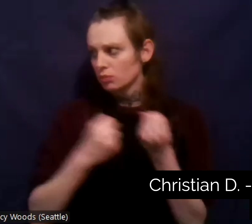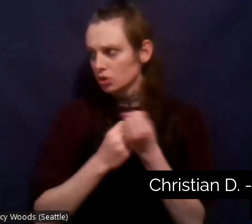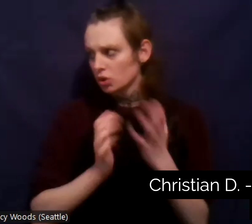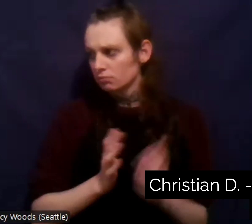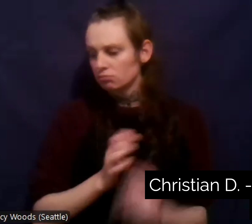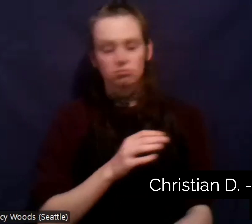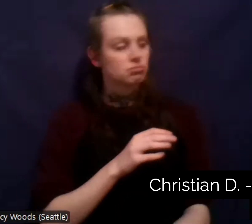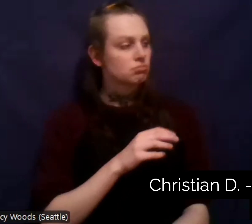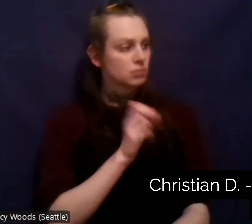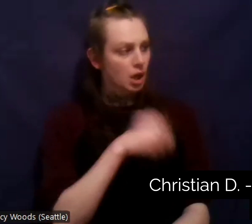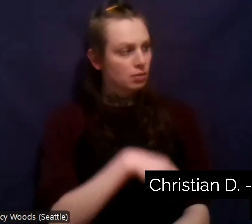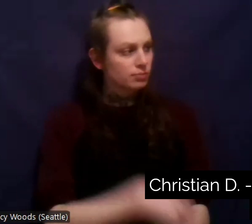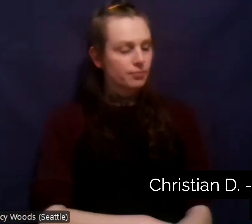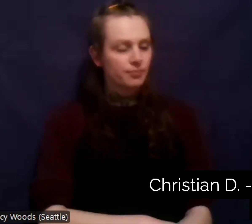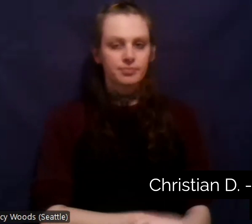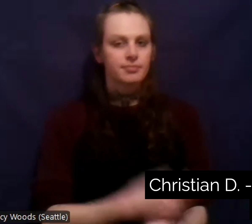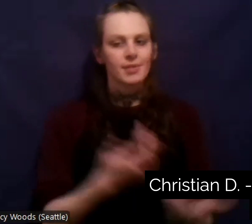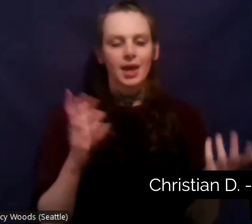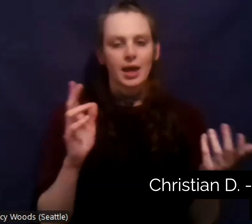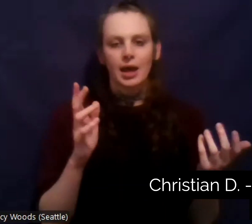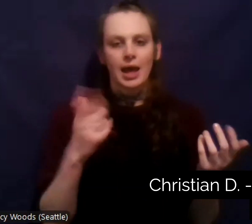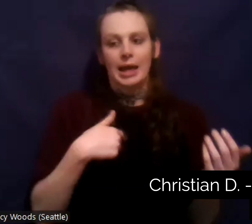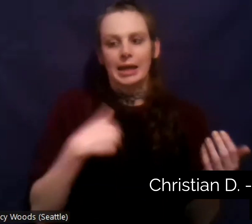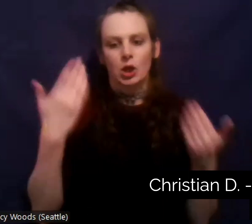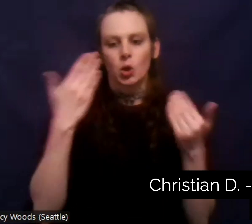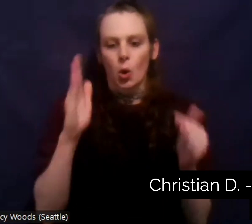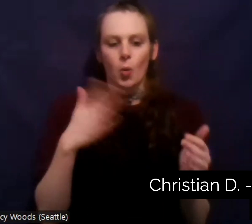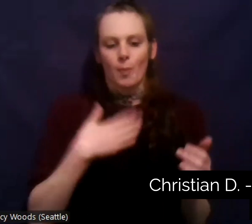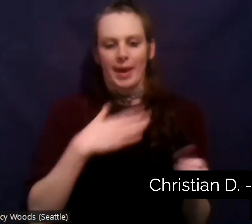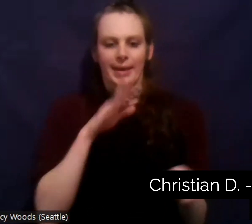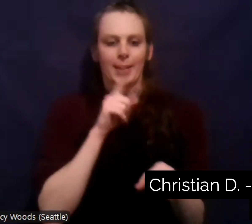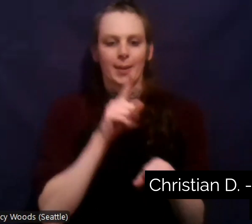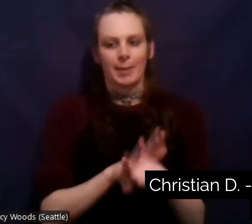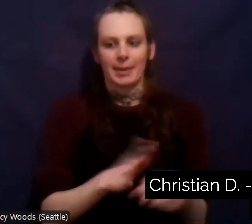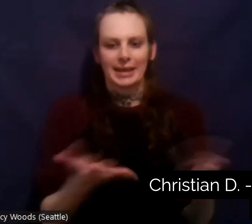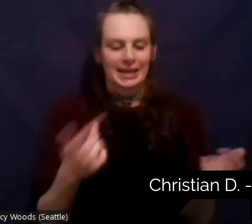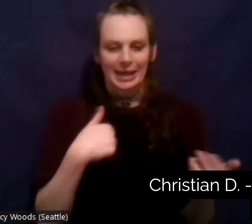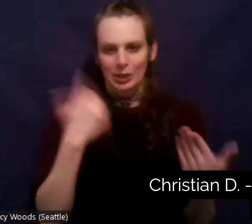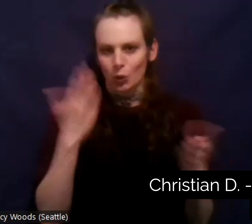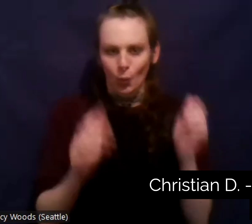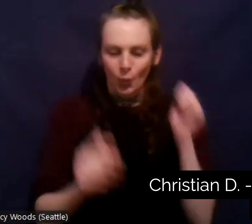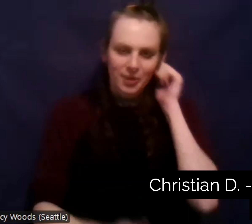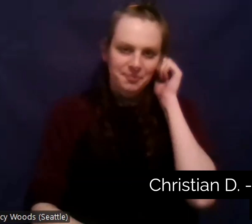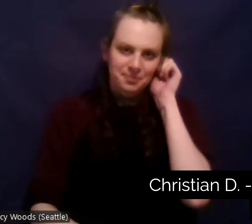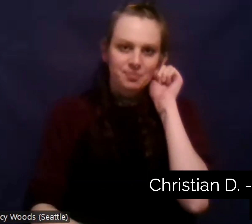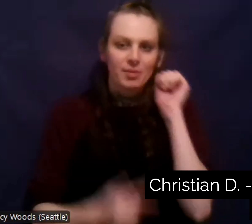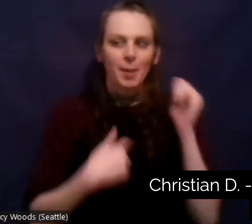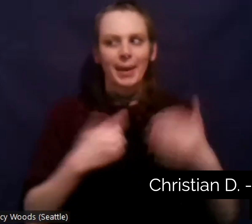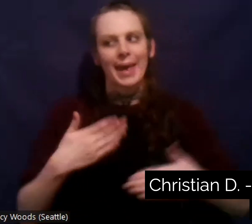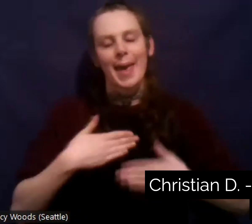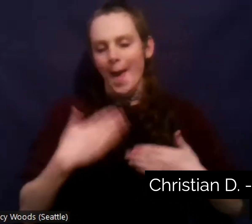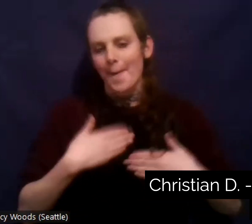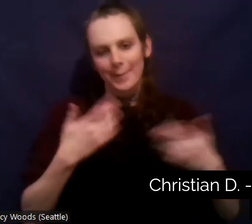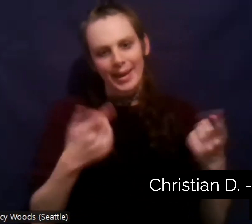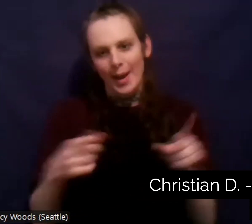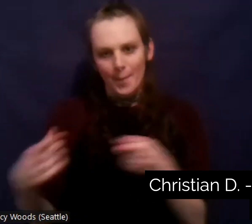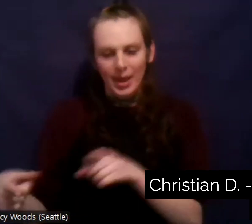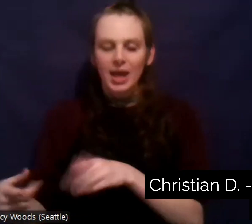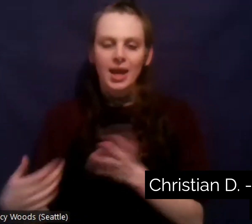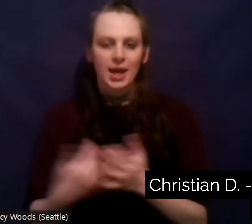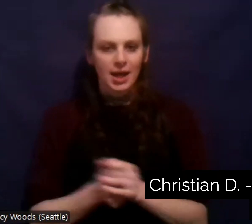I really didn't know what I was going to get myself into, but I'm really glad I went up to him because it gave me the